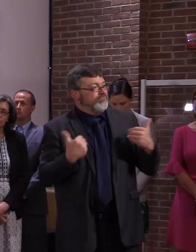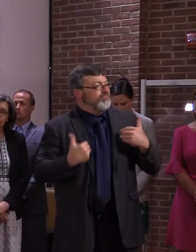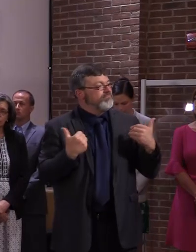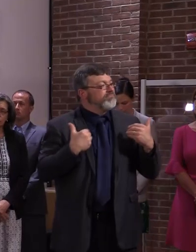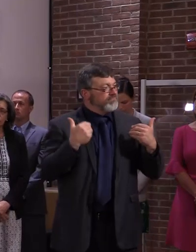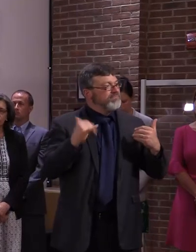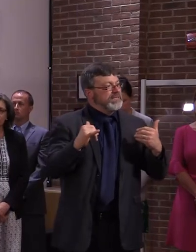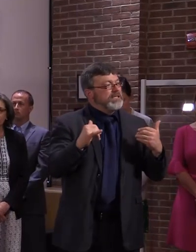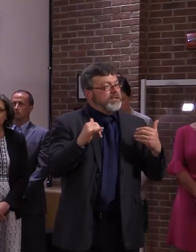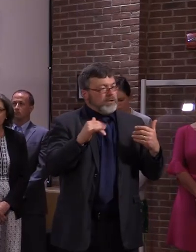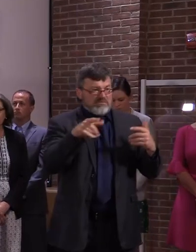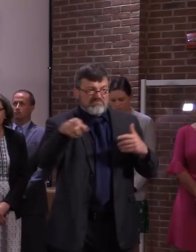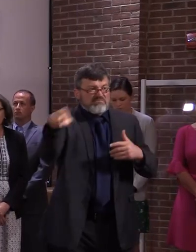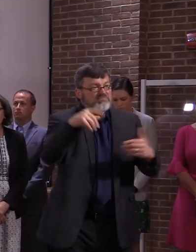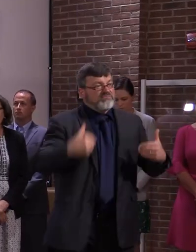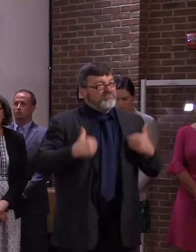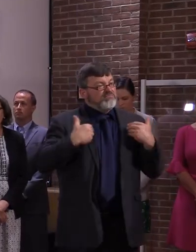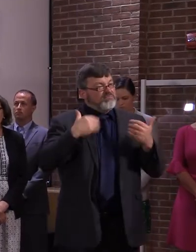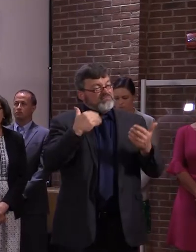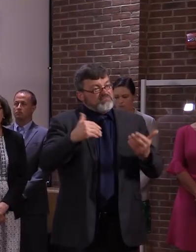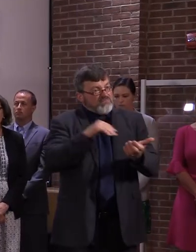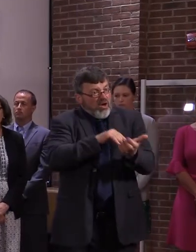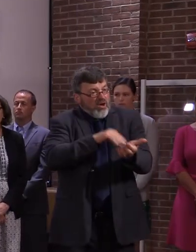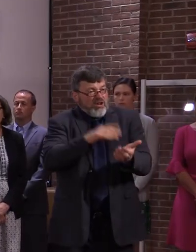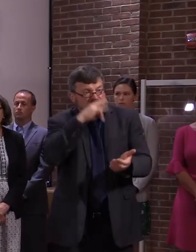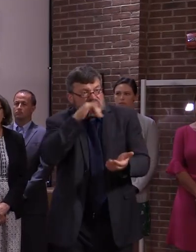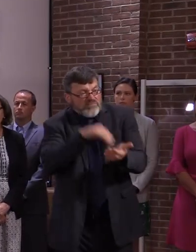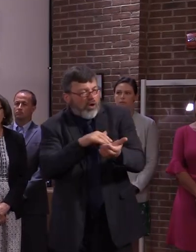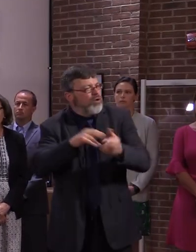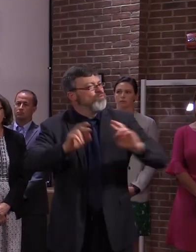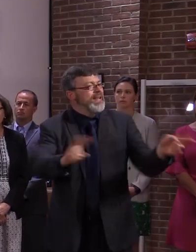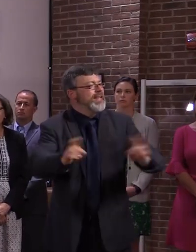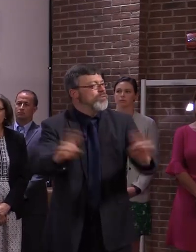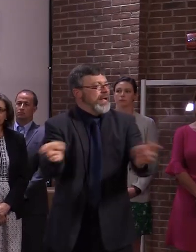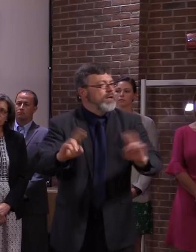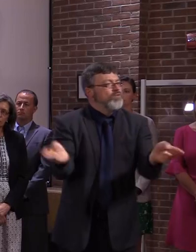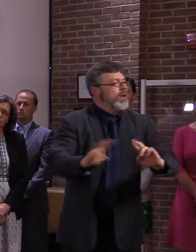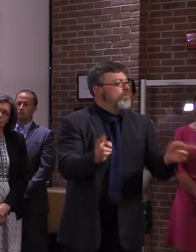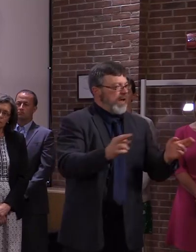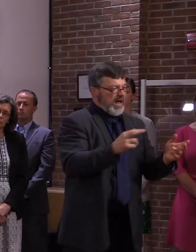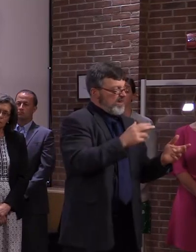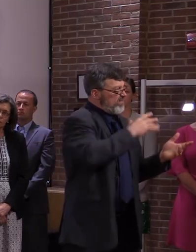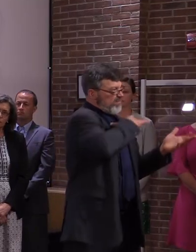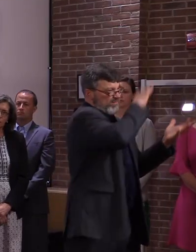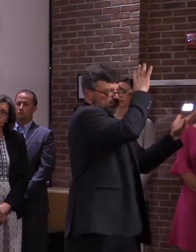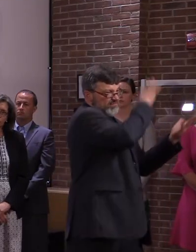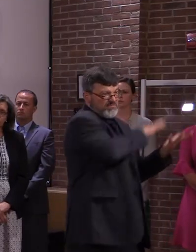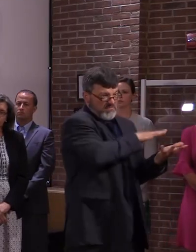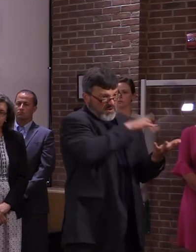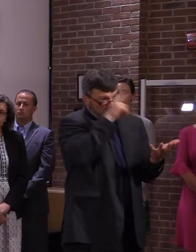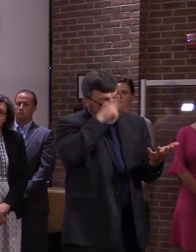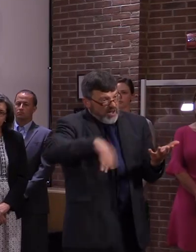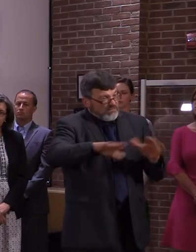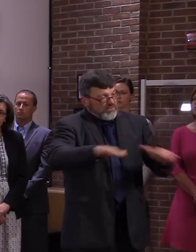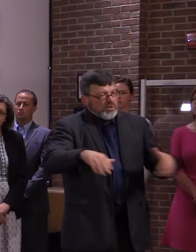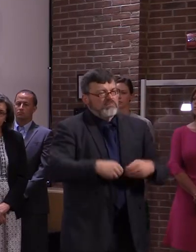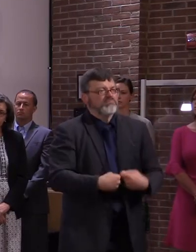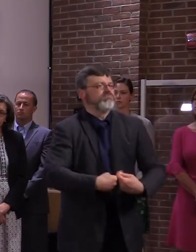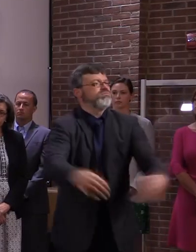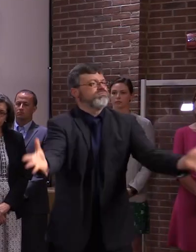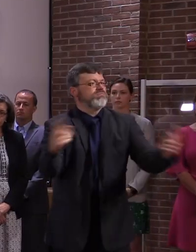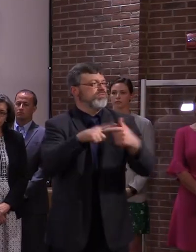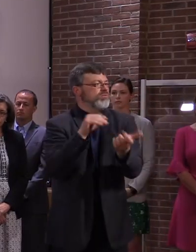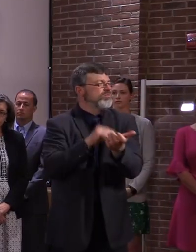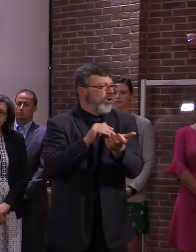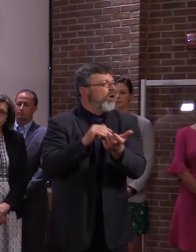get parents and caregivers the information they need and to deliver the vaccine in as many appropriate settings as